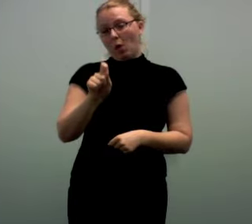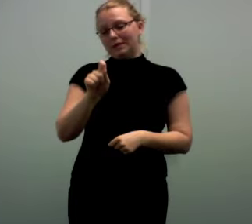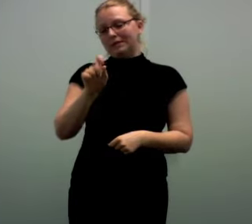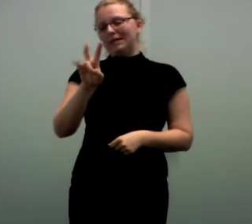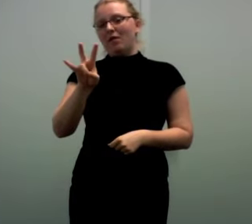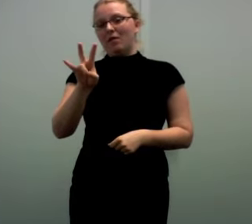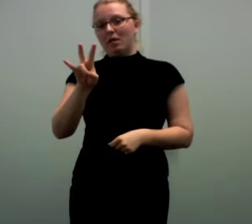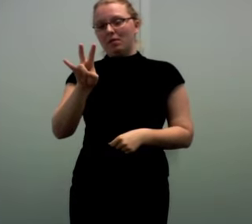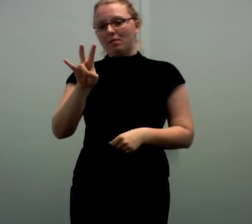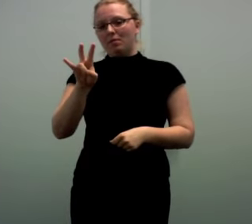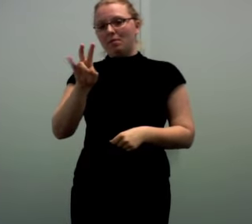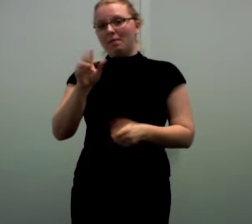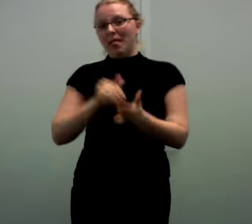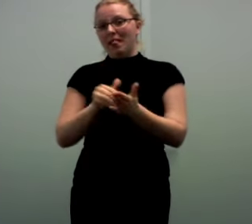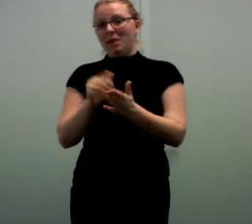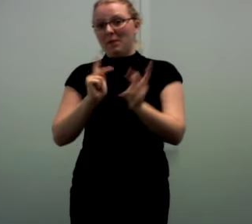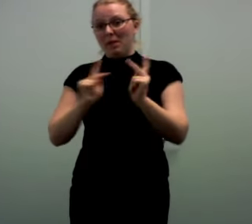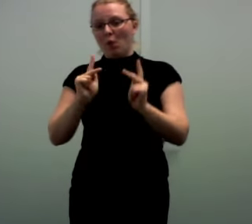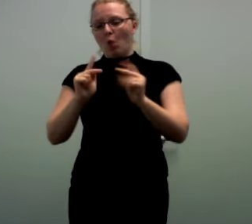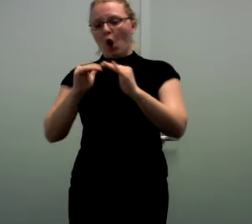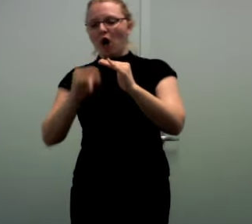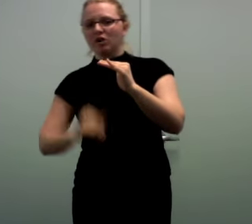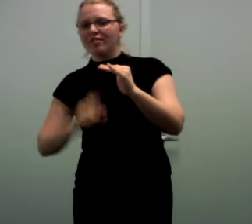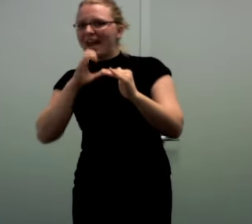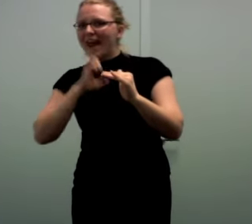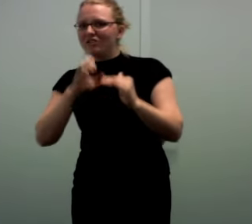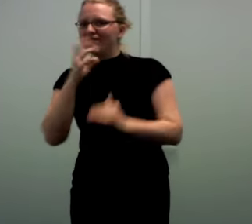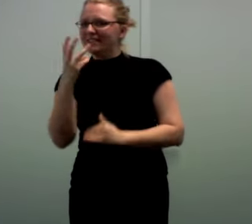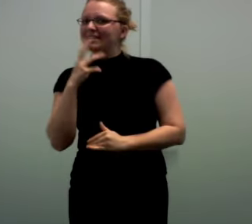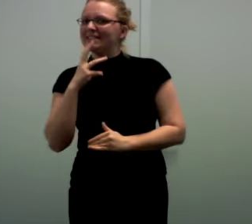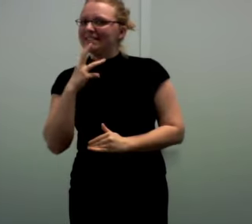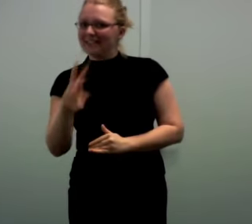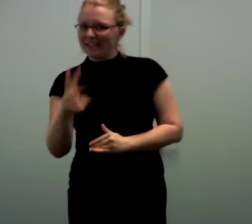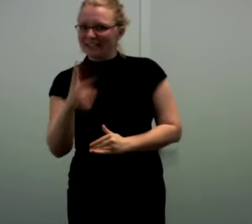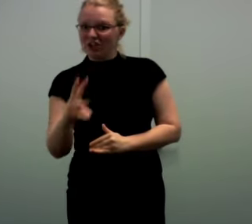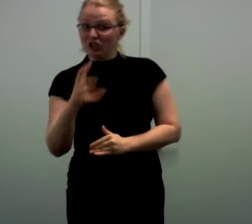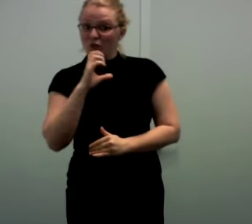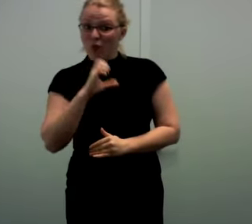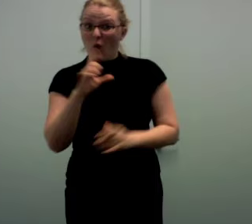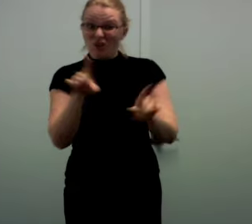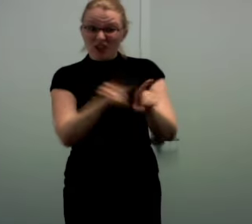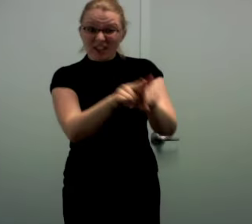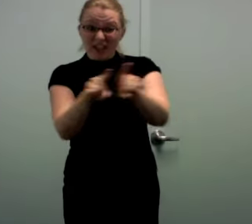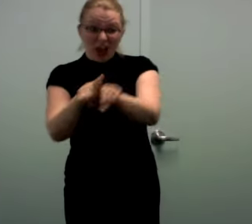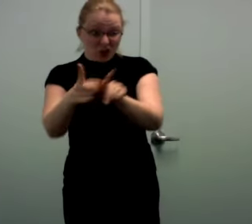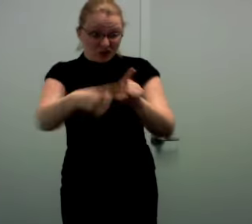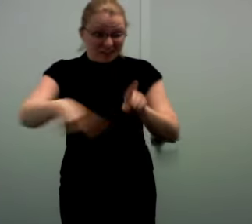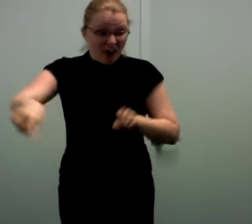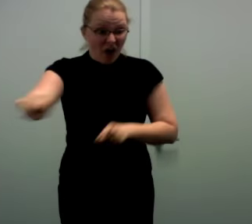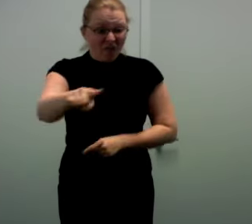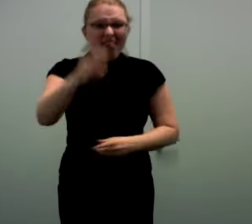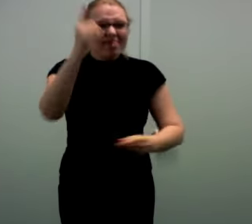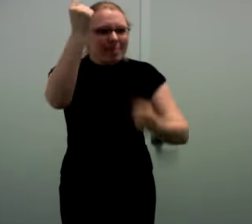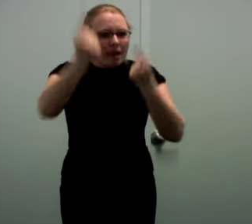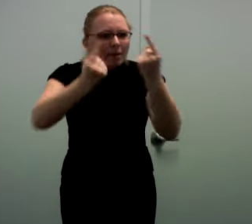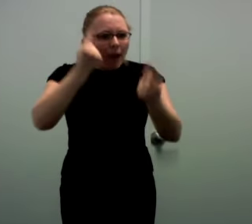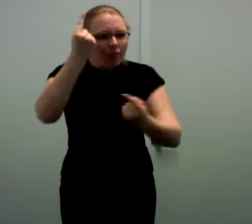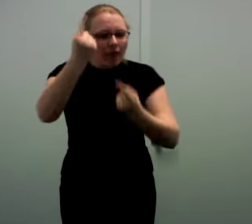were under the age of 16 years old, like yourselves. Think about that for a second. 1.7